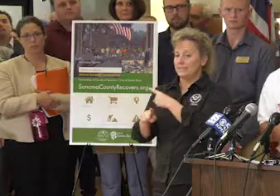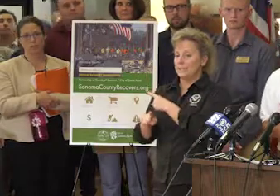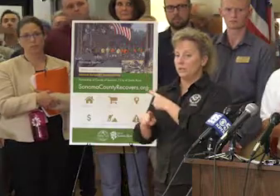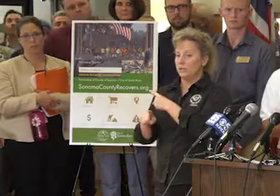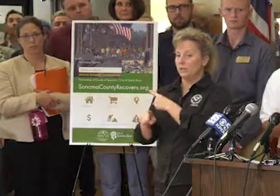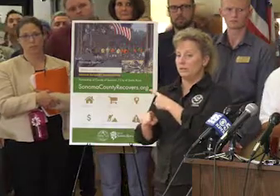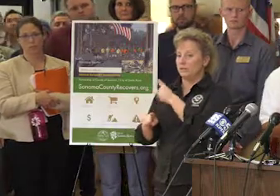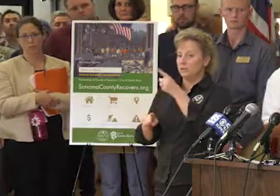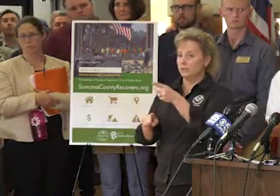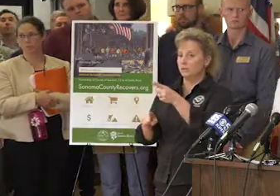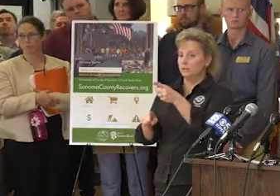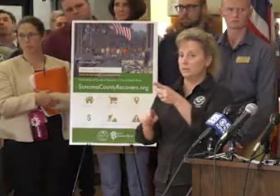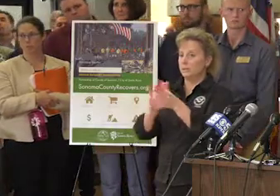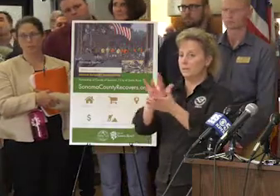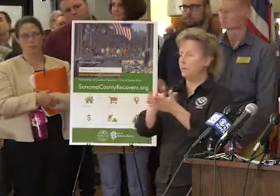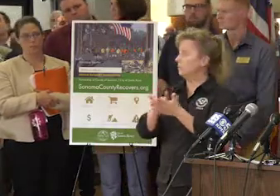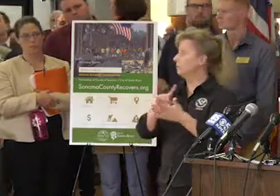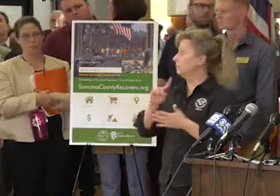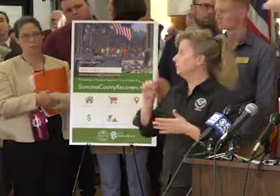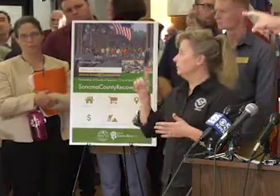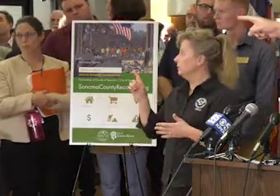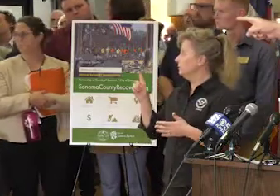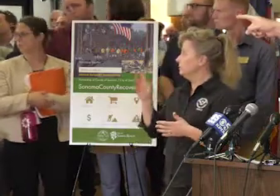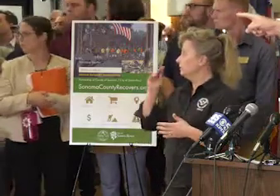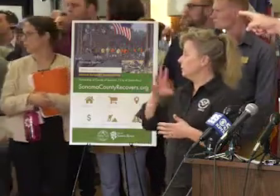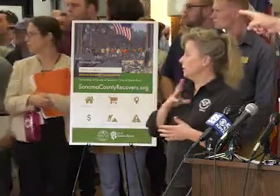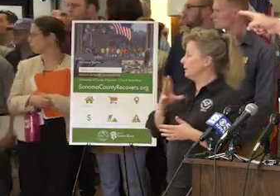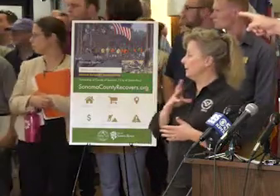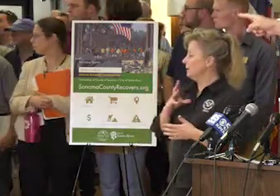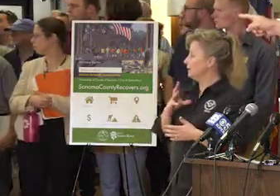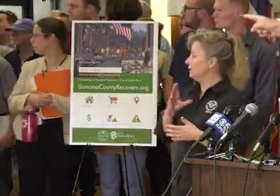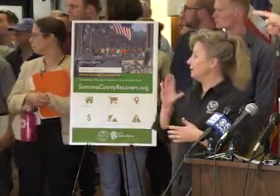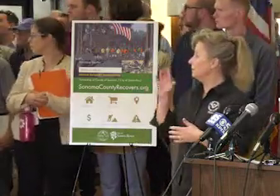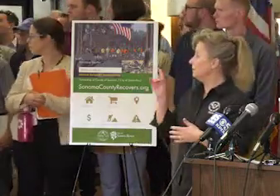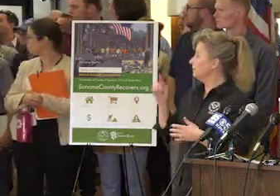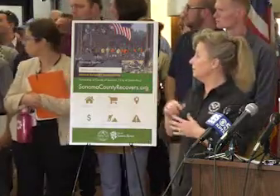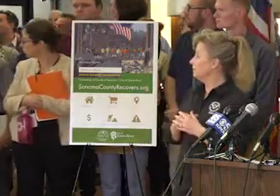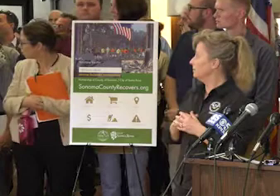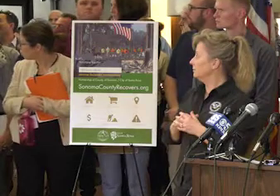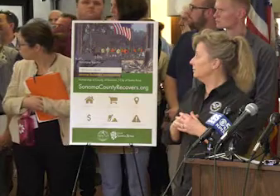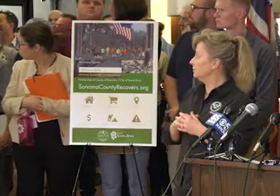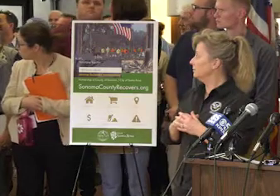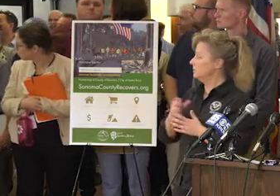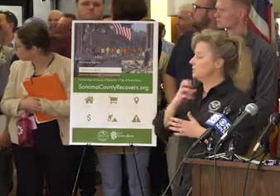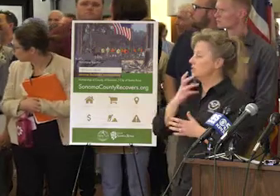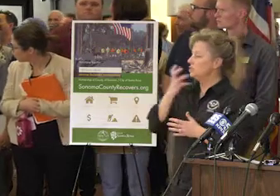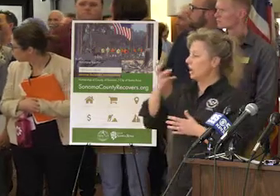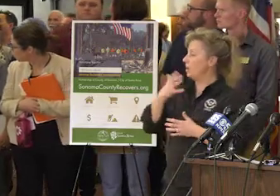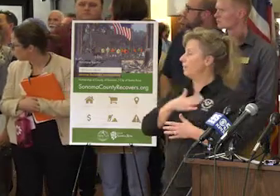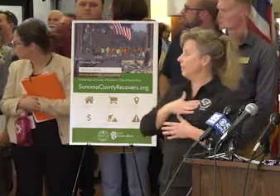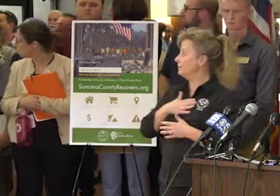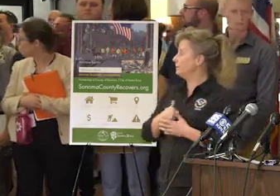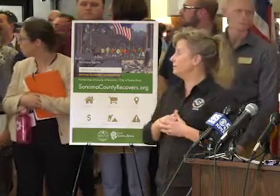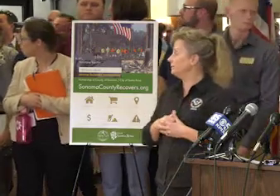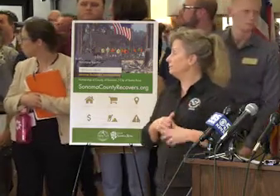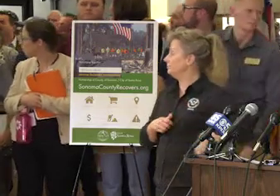here, and we're going to go straight to the middle. So gentlemen, hand up right there, sir. Please, if you don't mind shouting out.